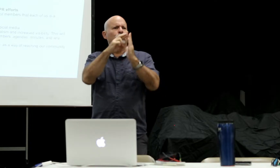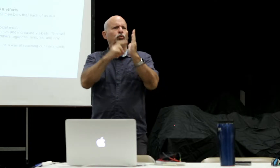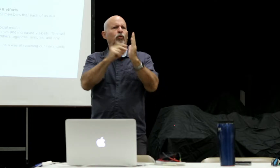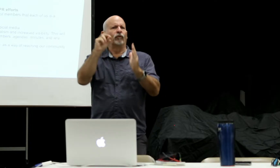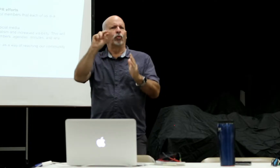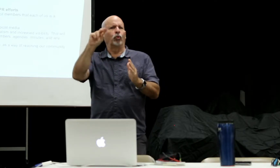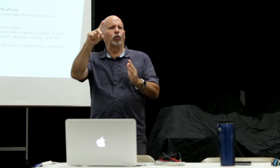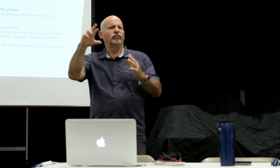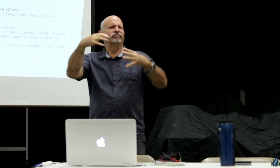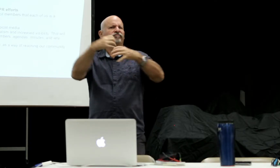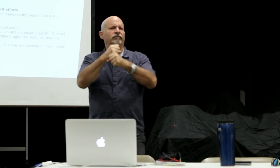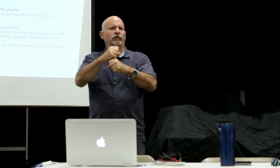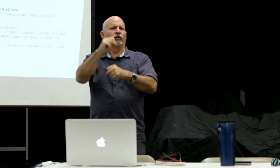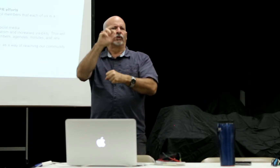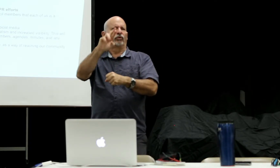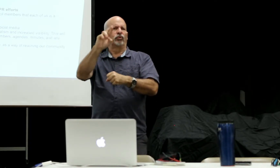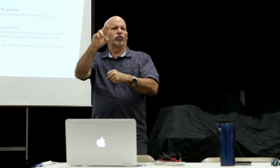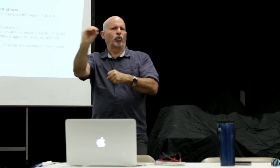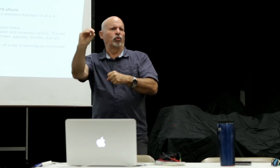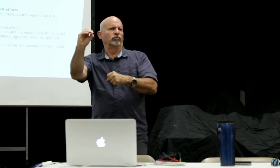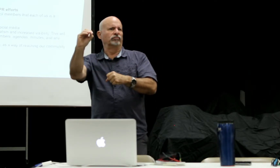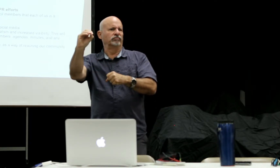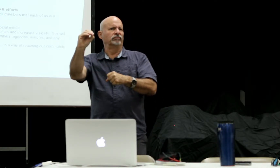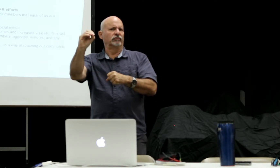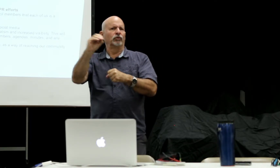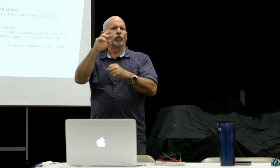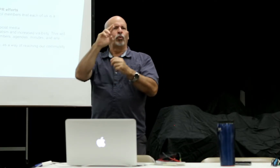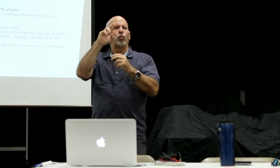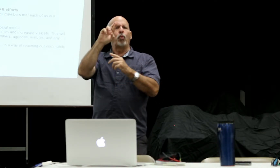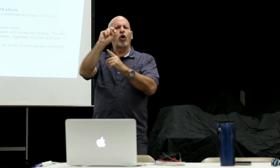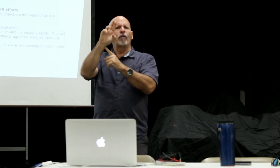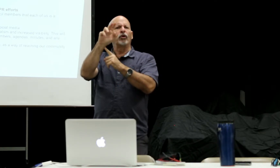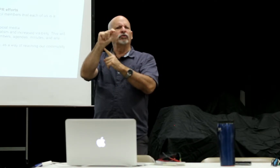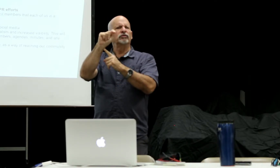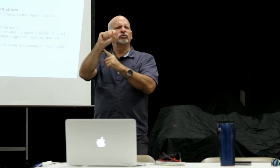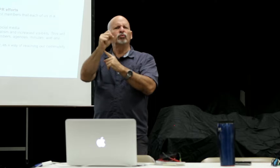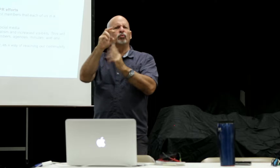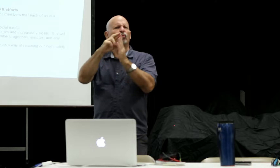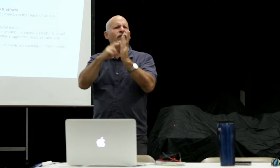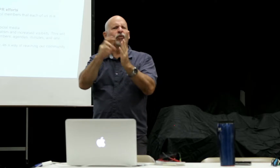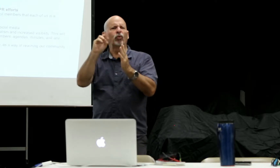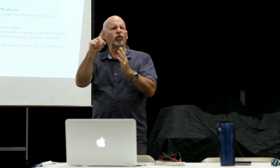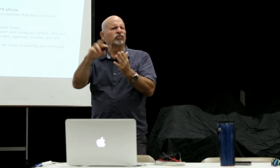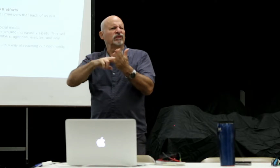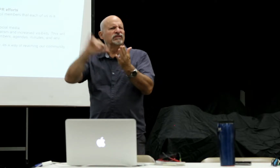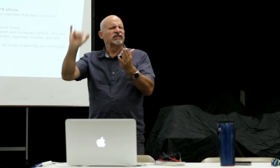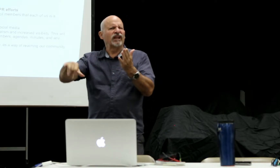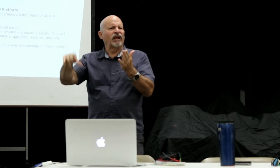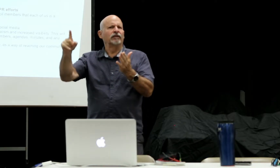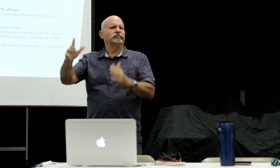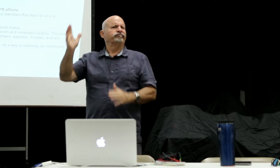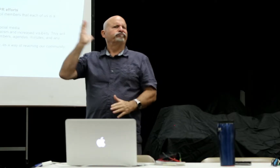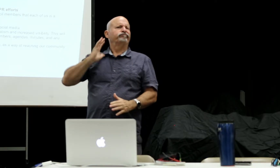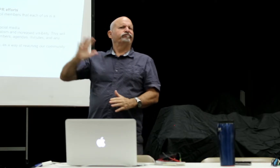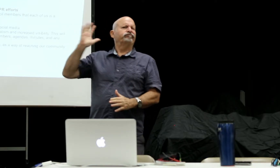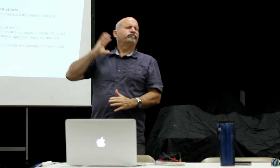we saw the new Robert's Rules of Order, which we refer to as RRO, Robert's Rules of Order.